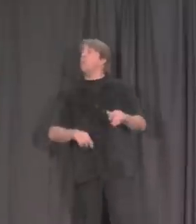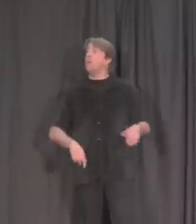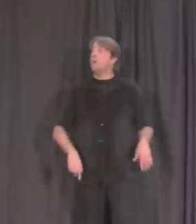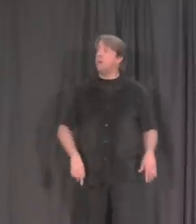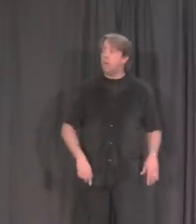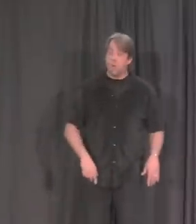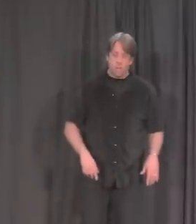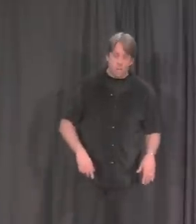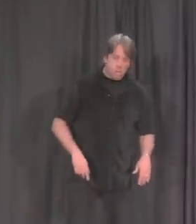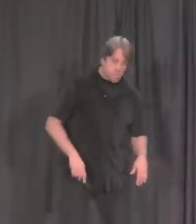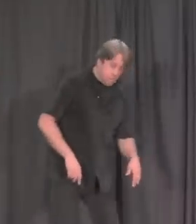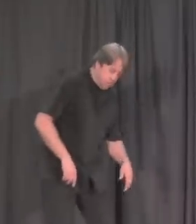He's not here yet.